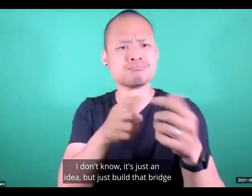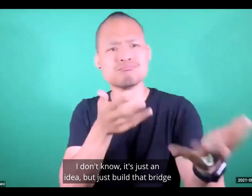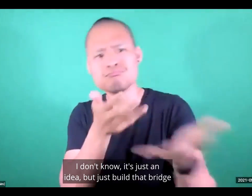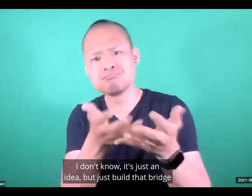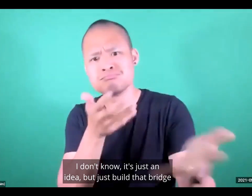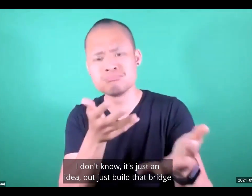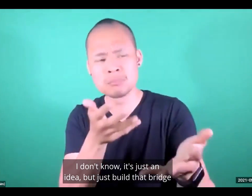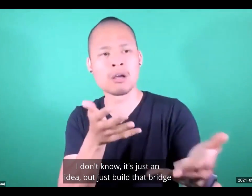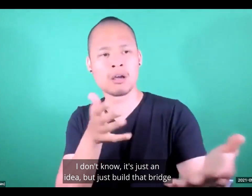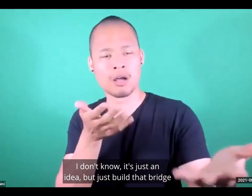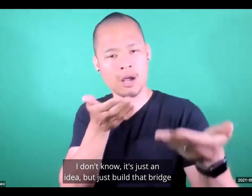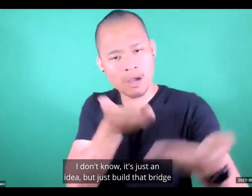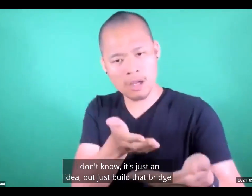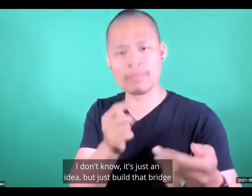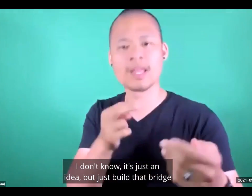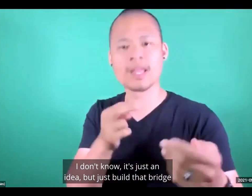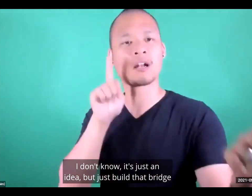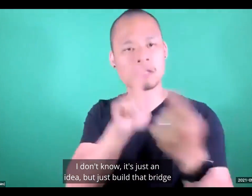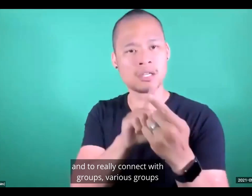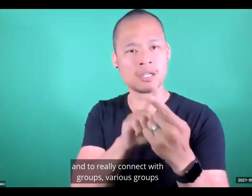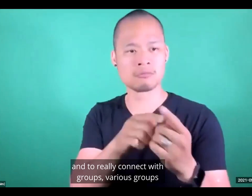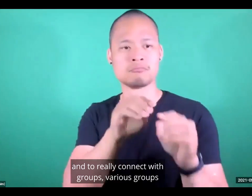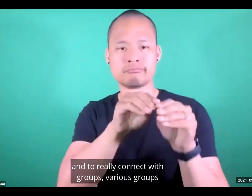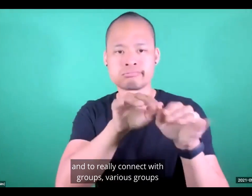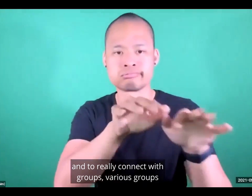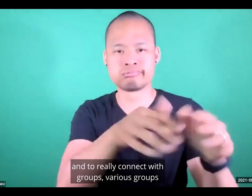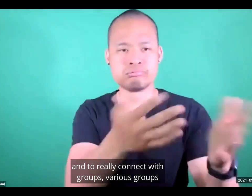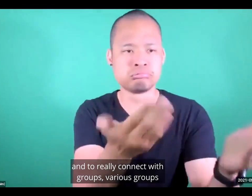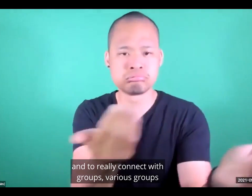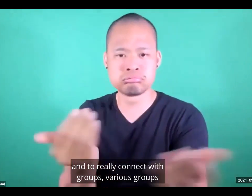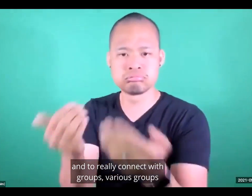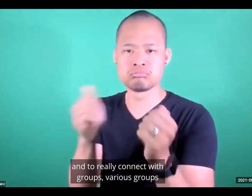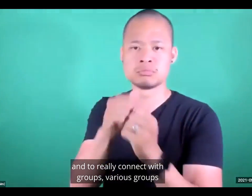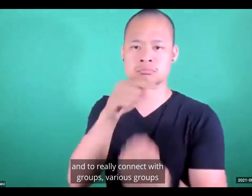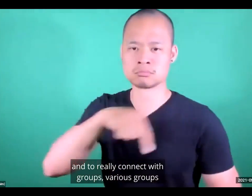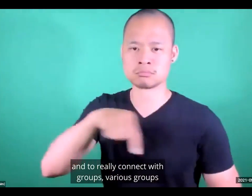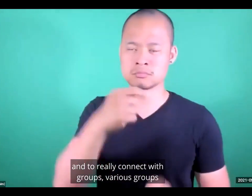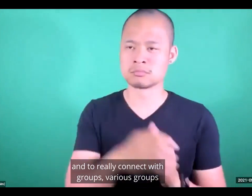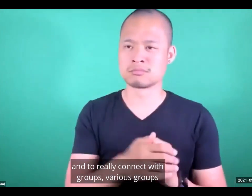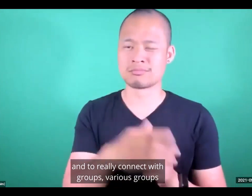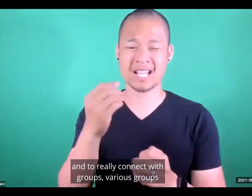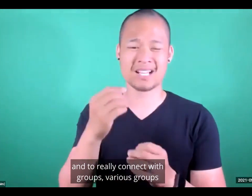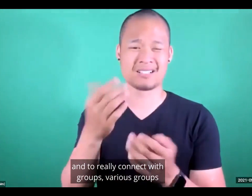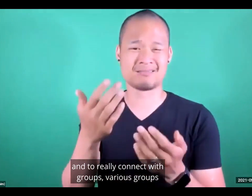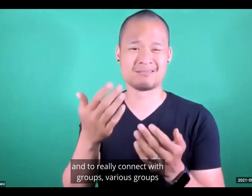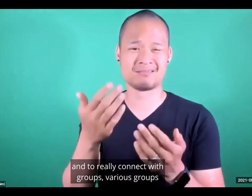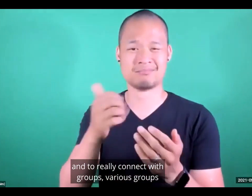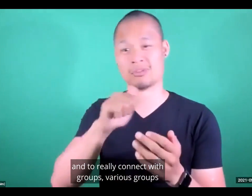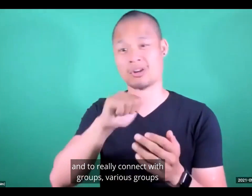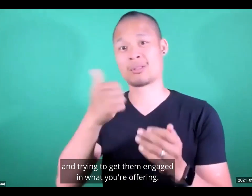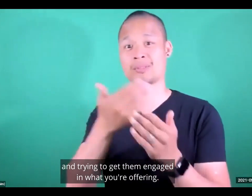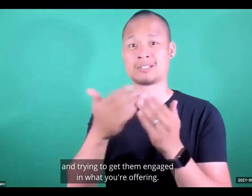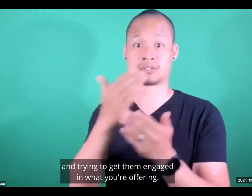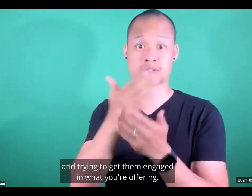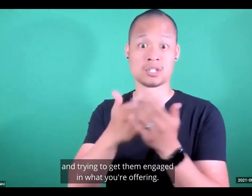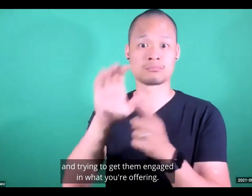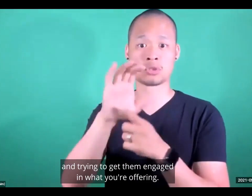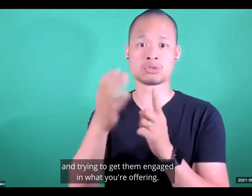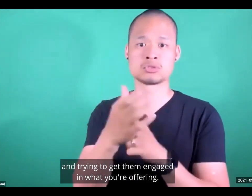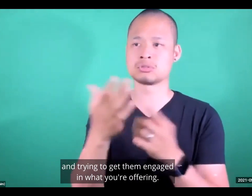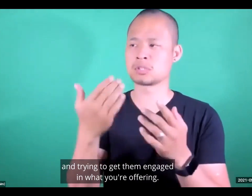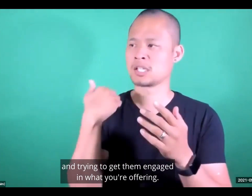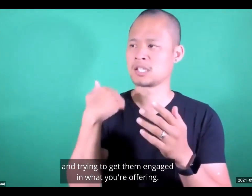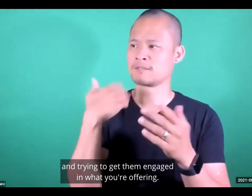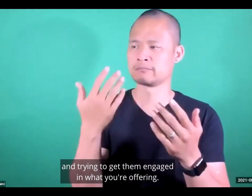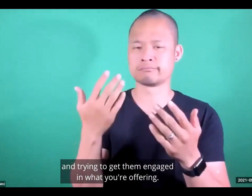but just build that bridge and to really connect with groups, various